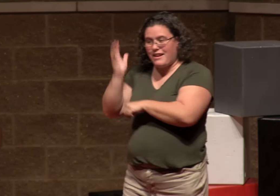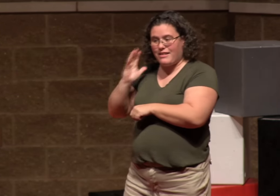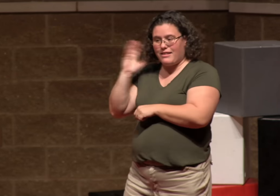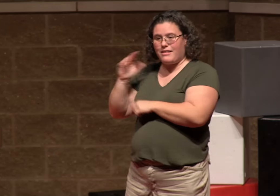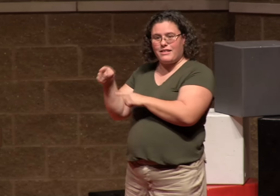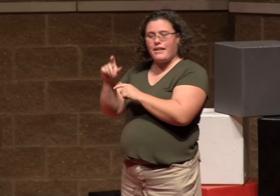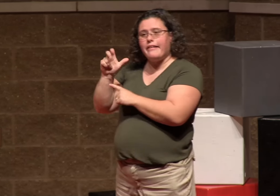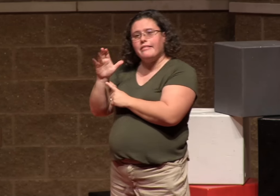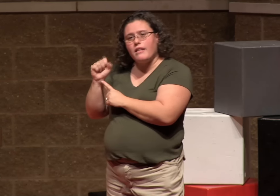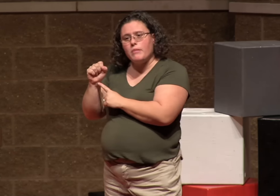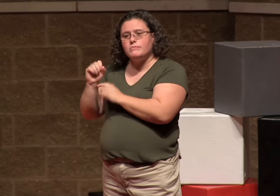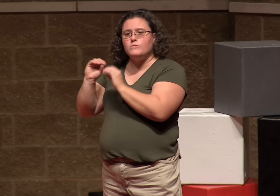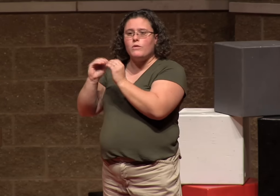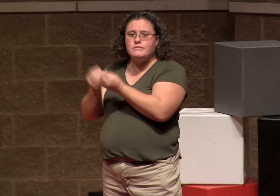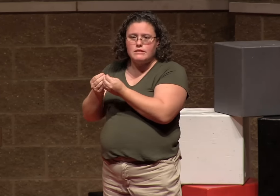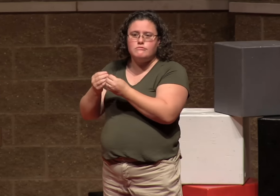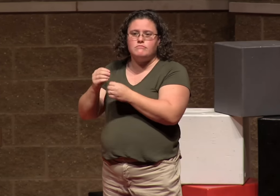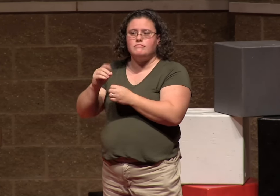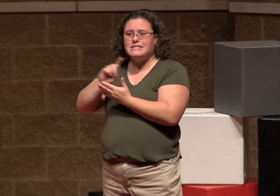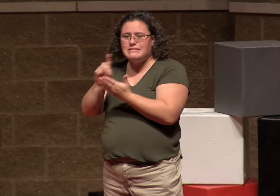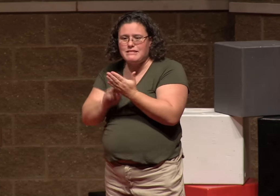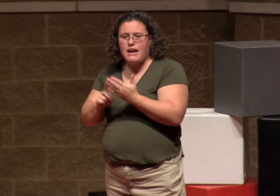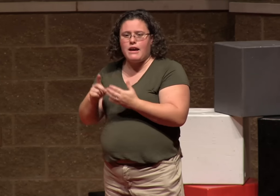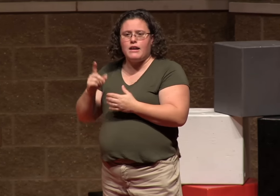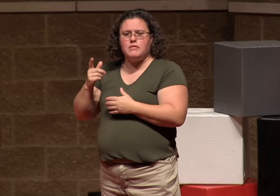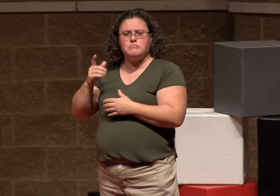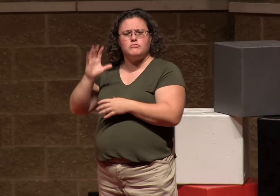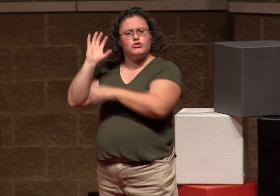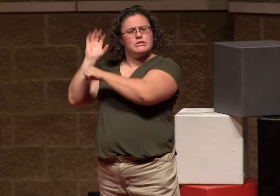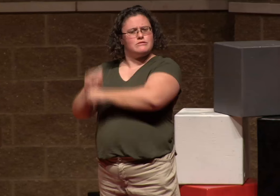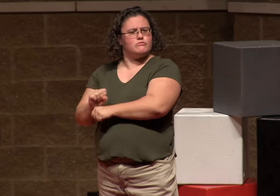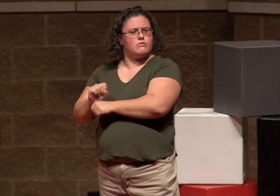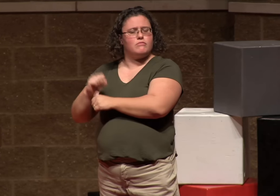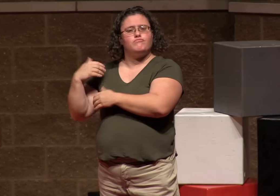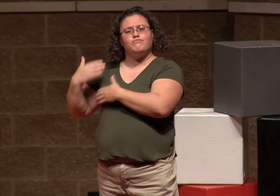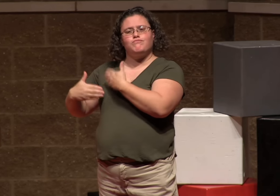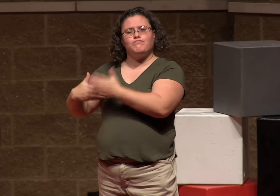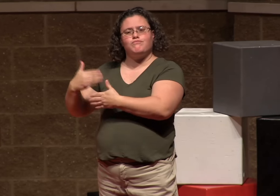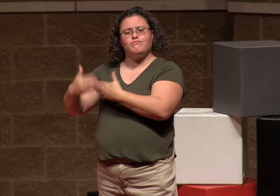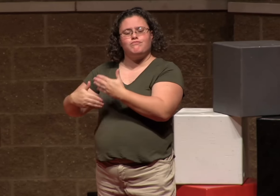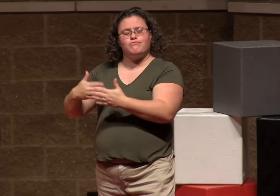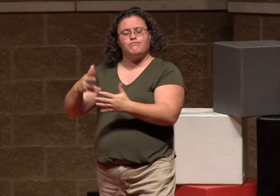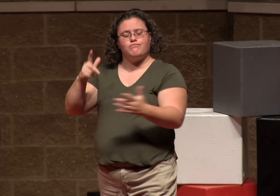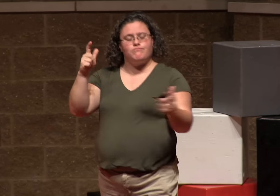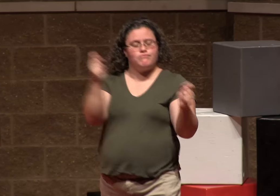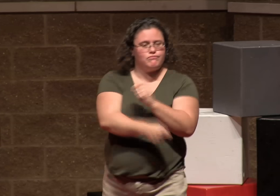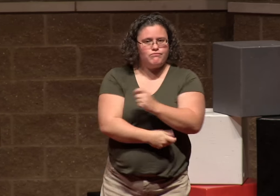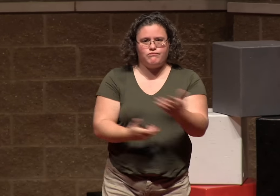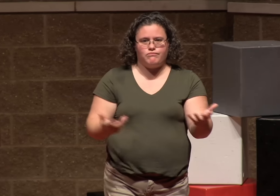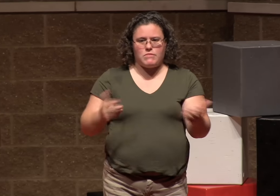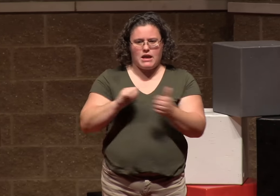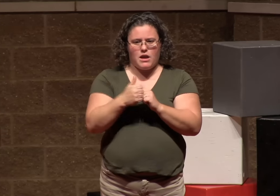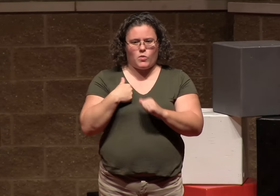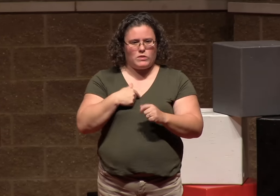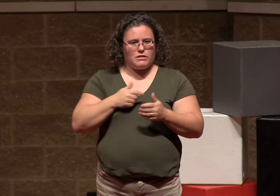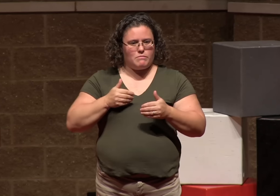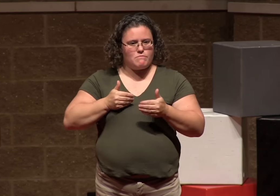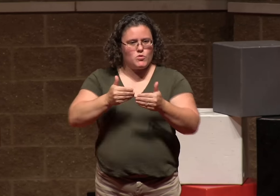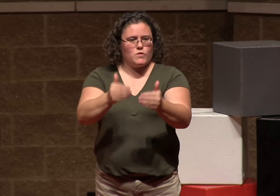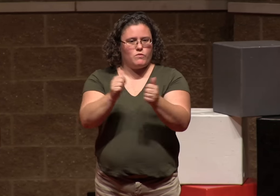I mean, everything we set up before, like the clubs, the design in our traditions changed overnight.